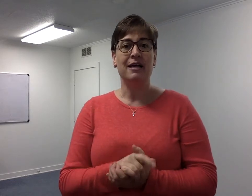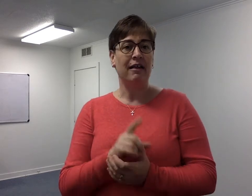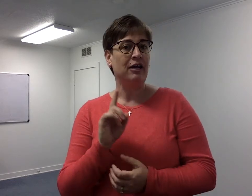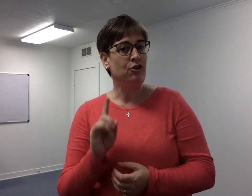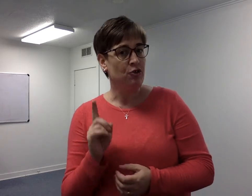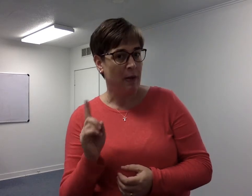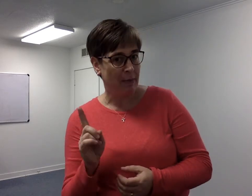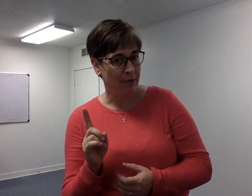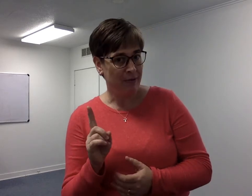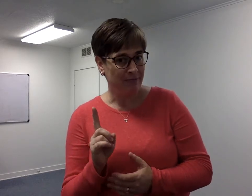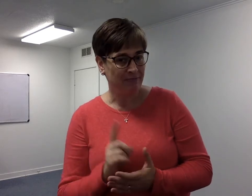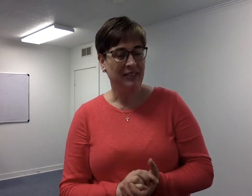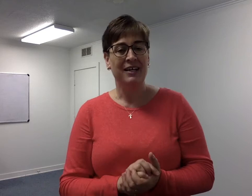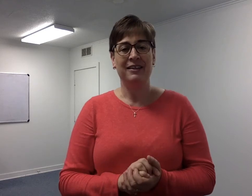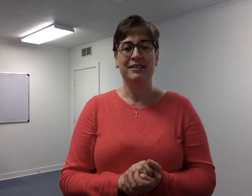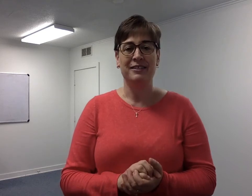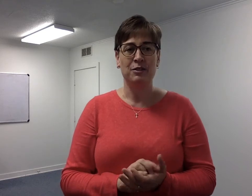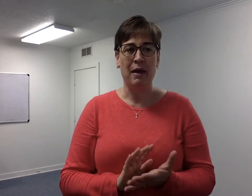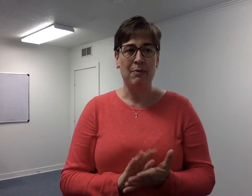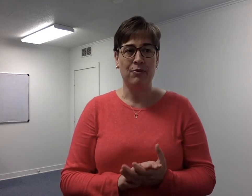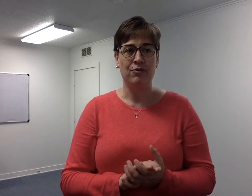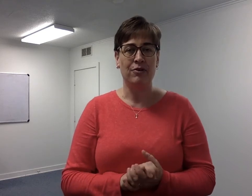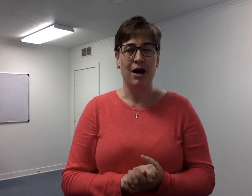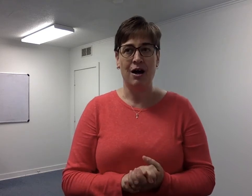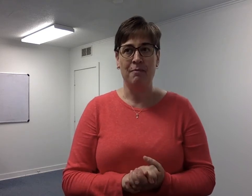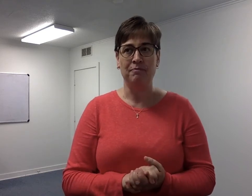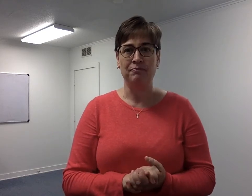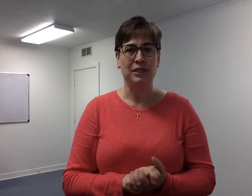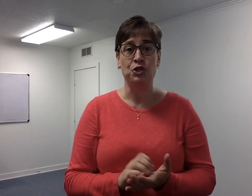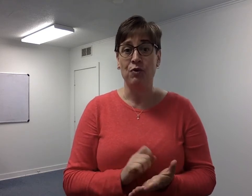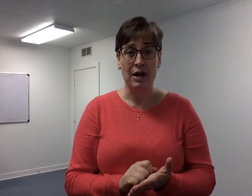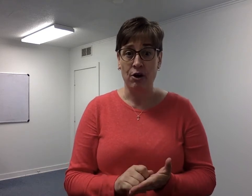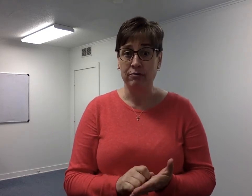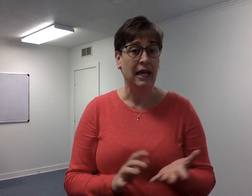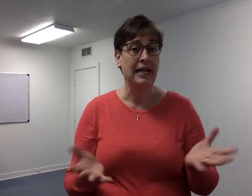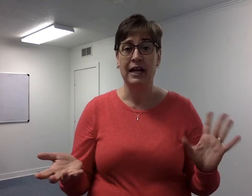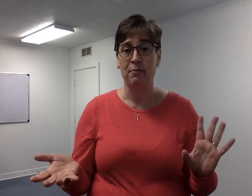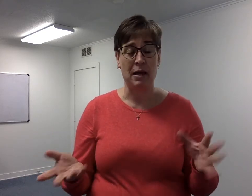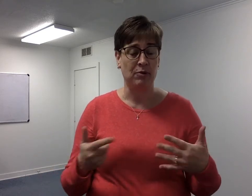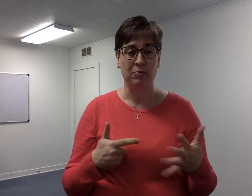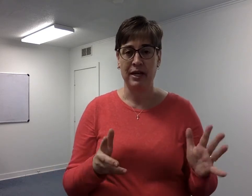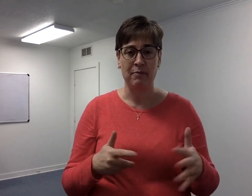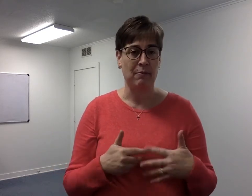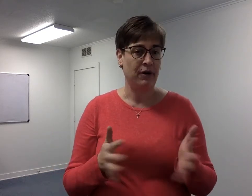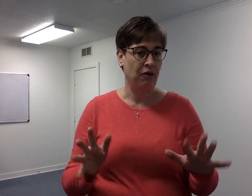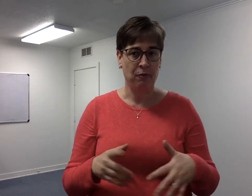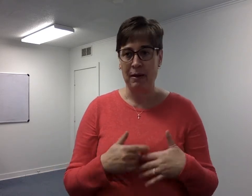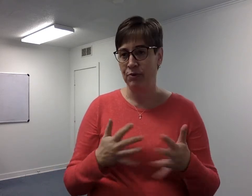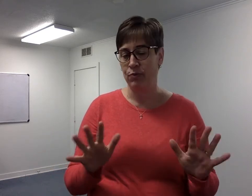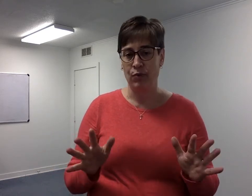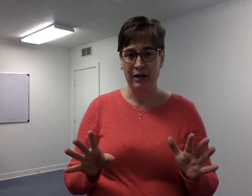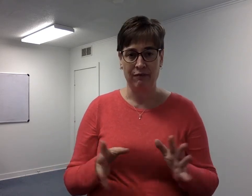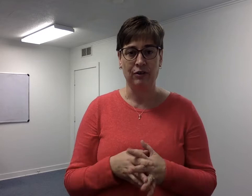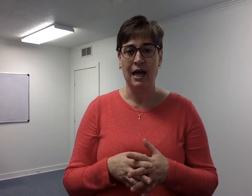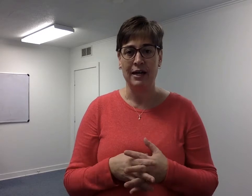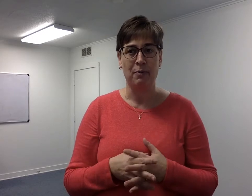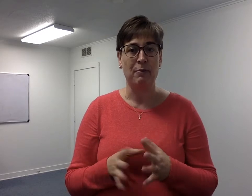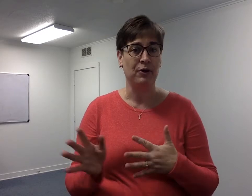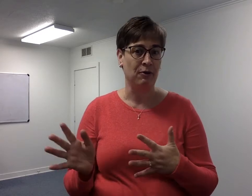like a newspaper. This is paper that you write on, any kind of paper, blank paper, colored paper, whatever, lined paper, no